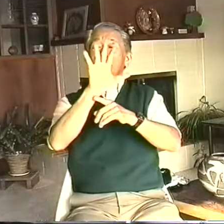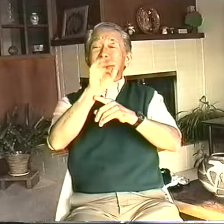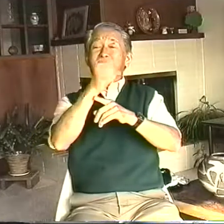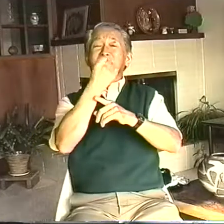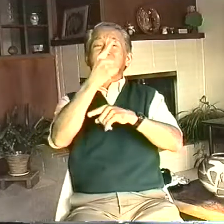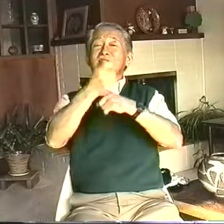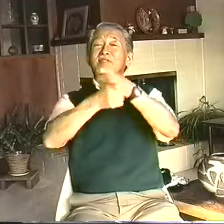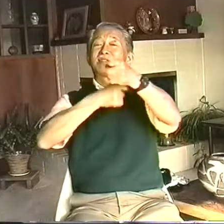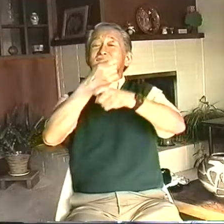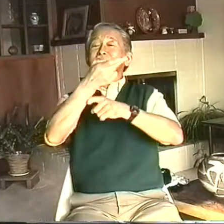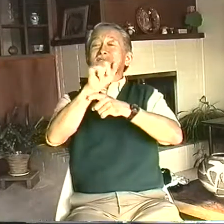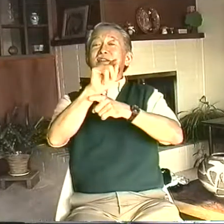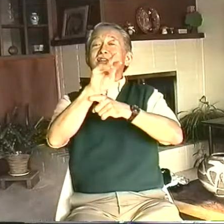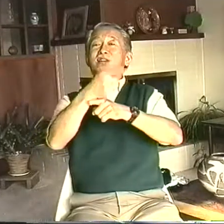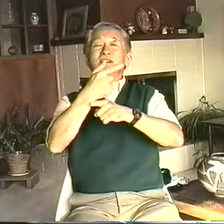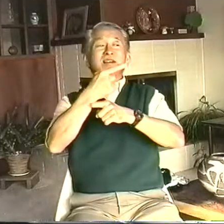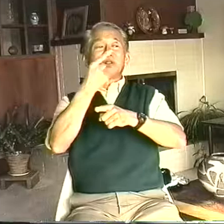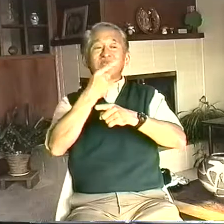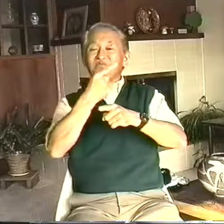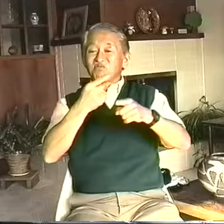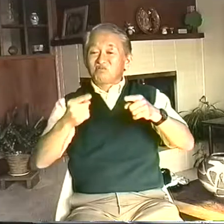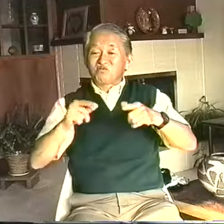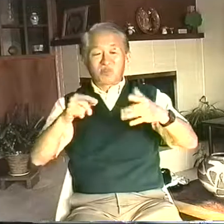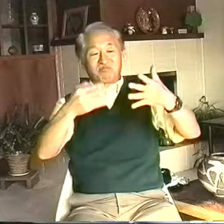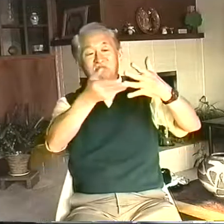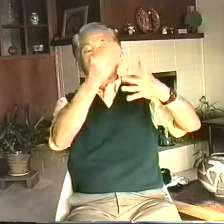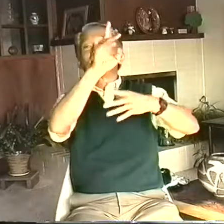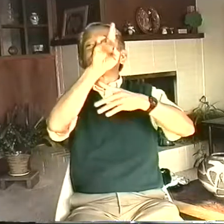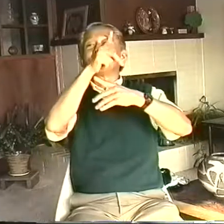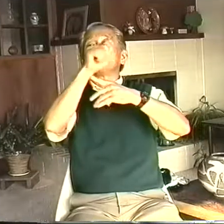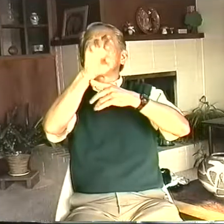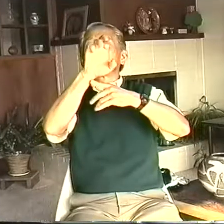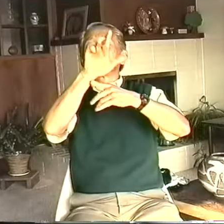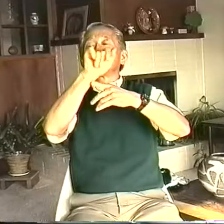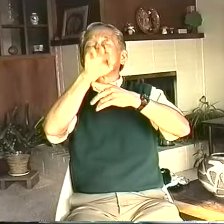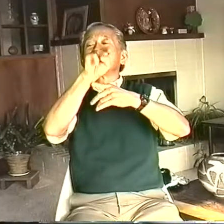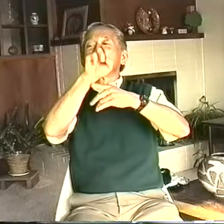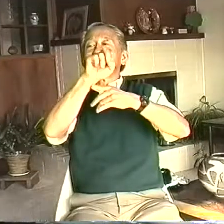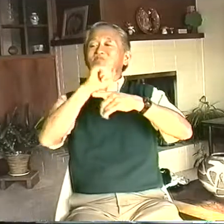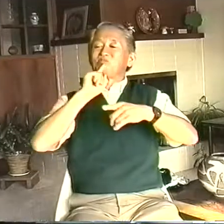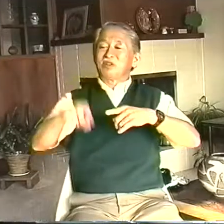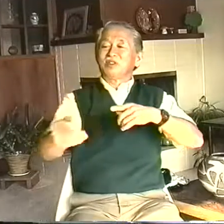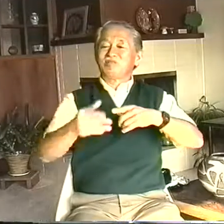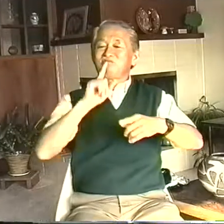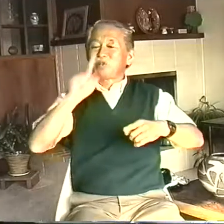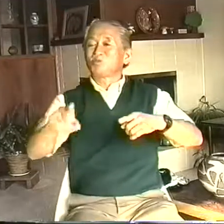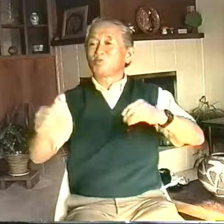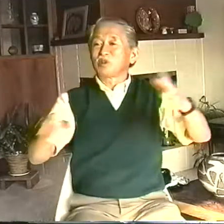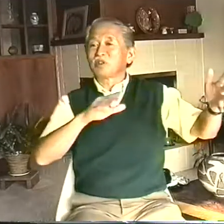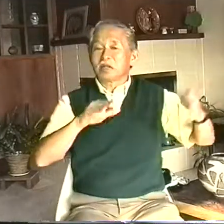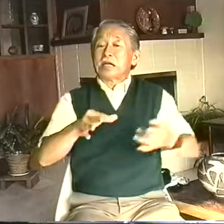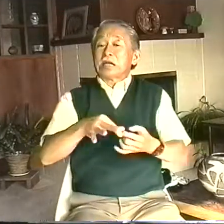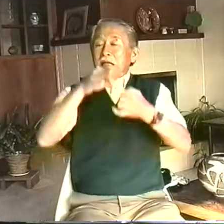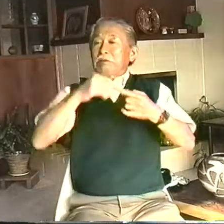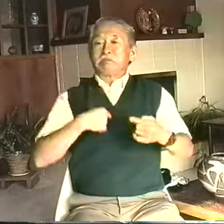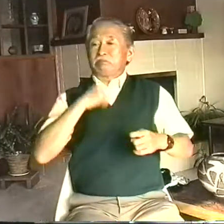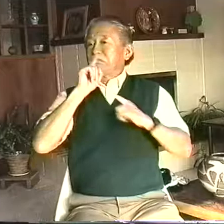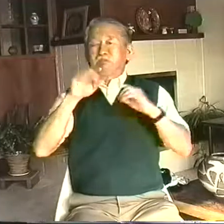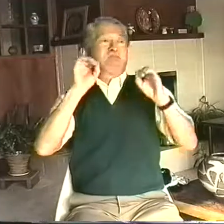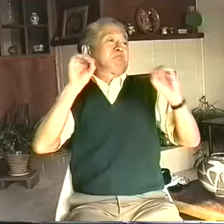When I was at Gallaudet back in the 1950s, I entered as a prep, and the practice of Gallaudet at that time was hazing, where the